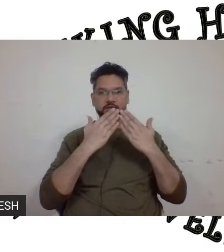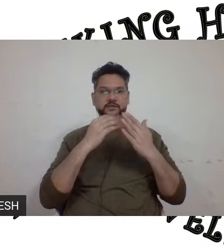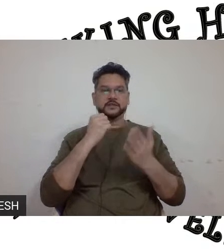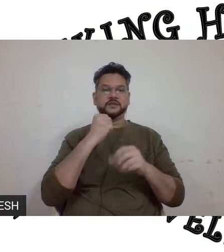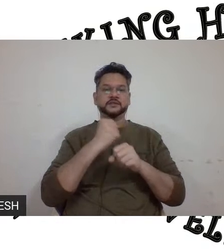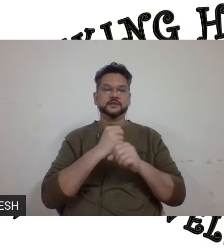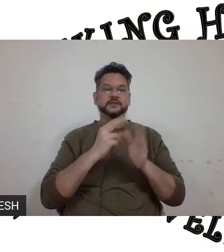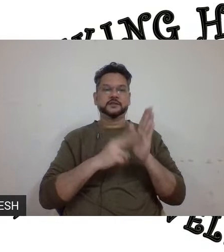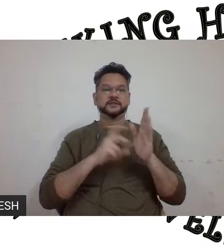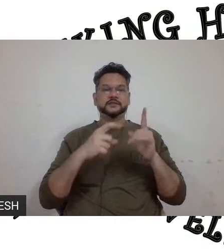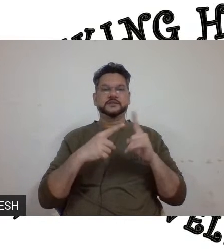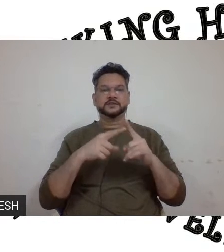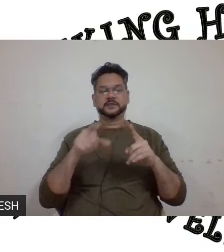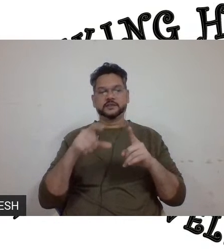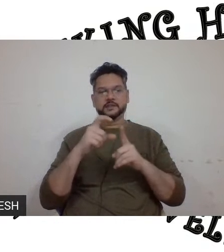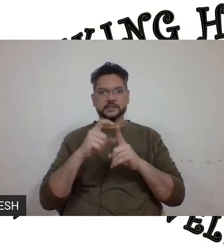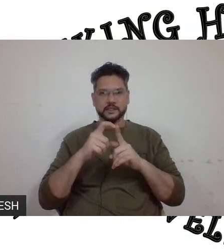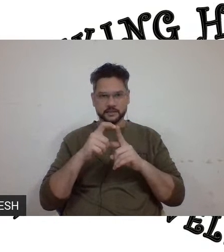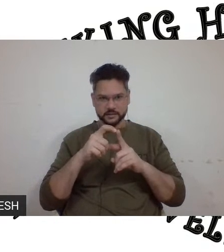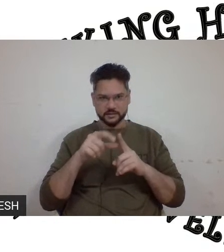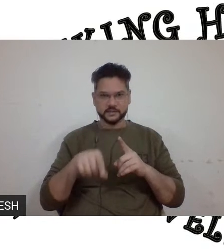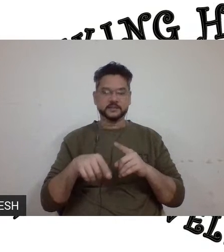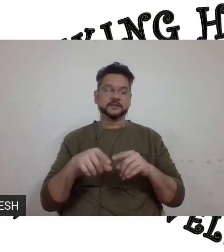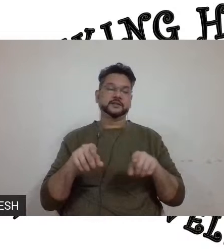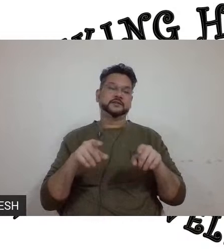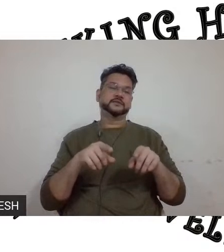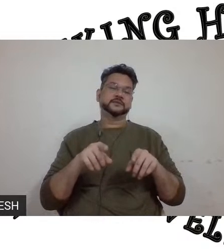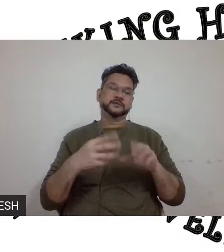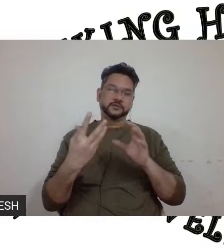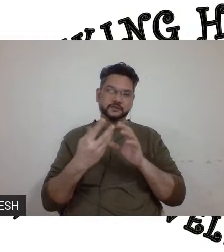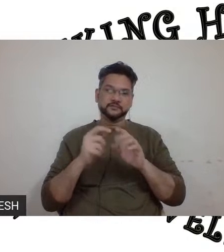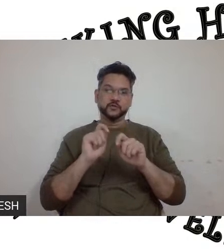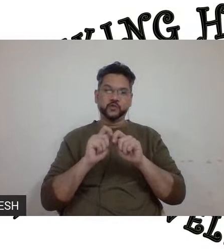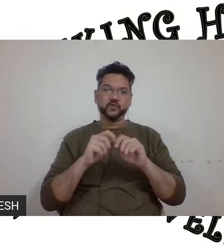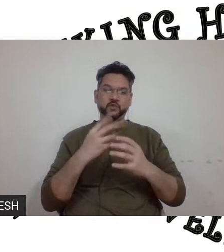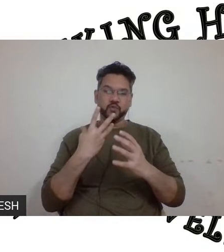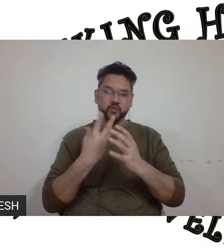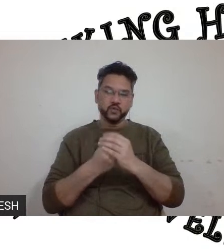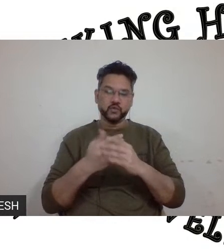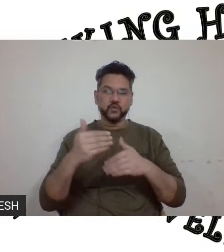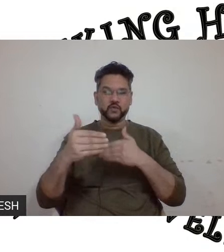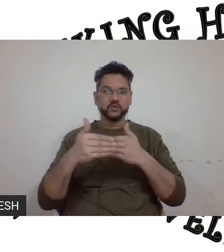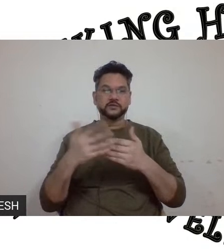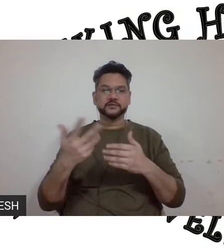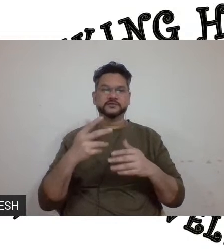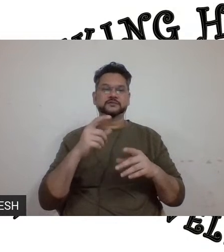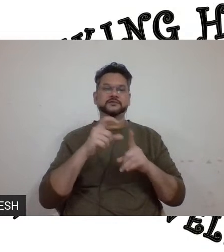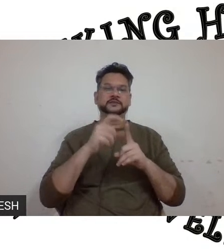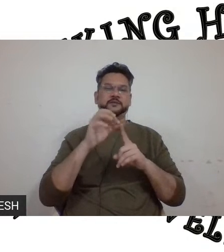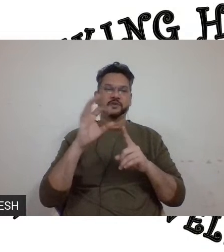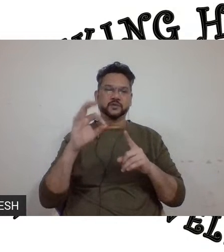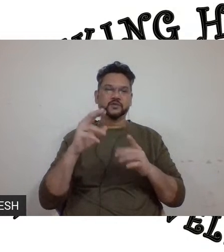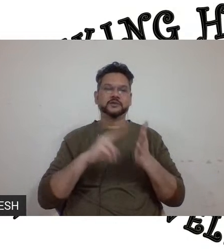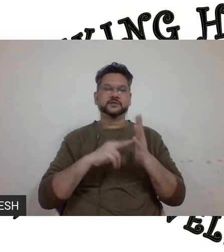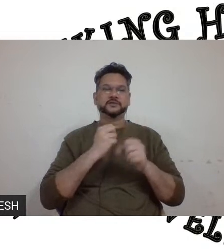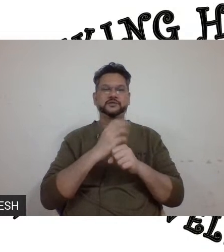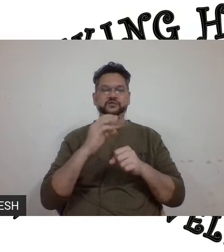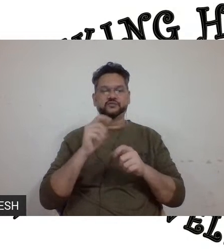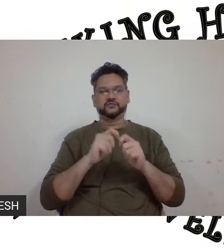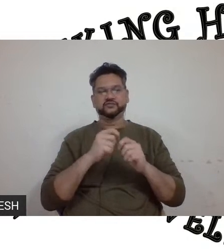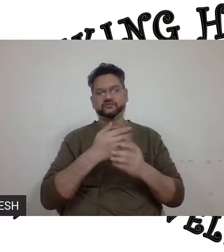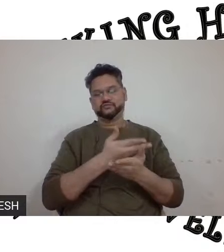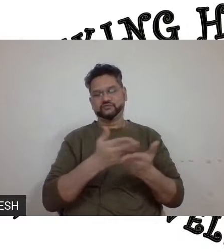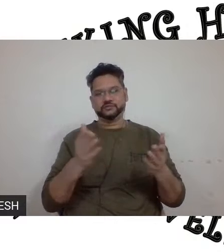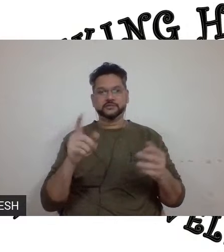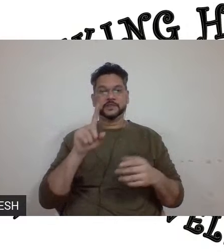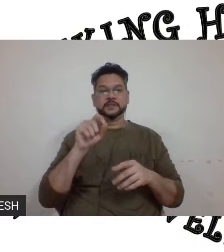closely associated with a number of NGOs and DPOs working for empowerment of persons with disabilities since last 10